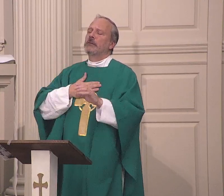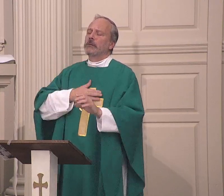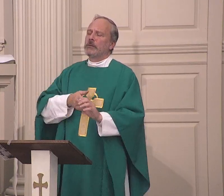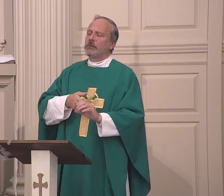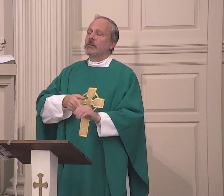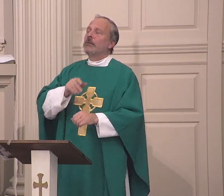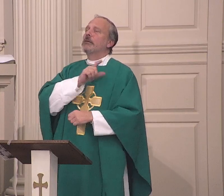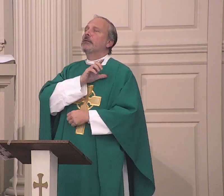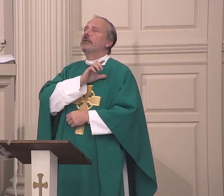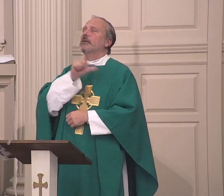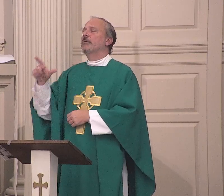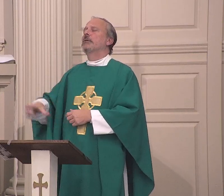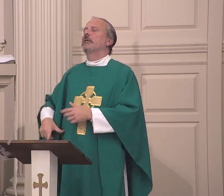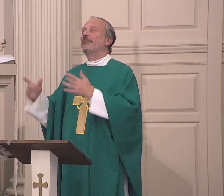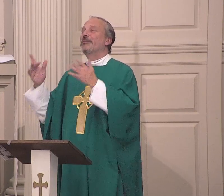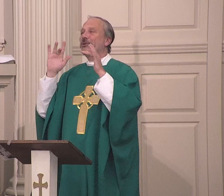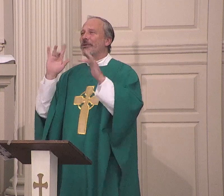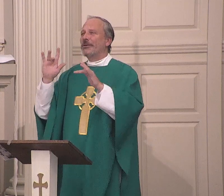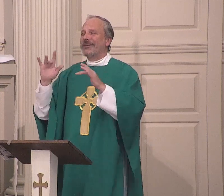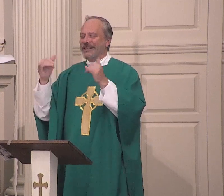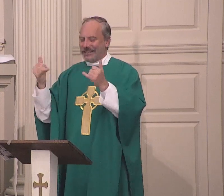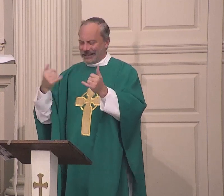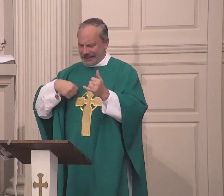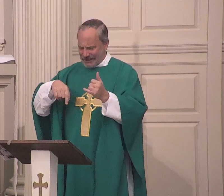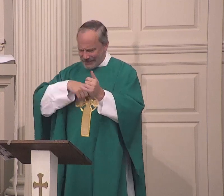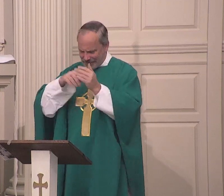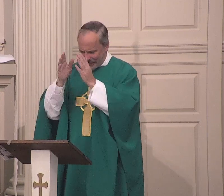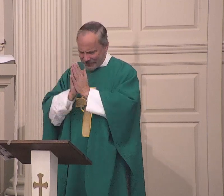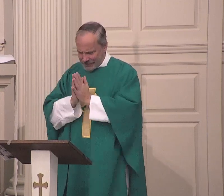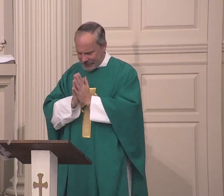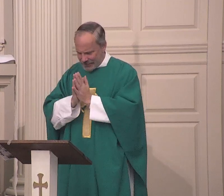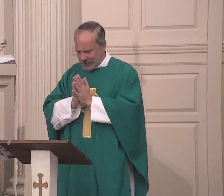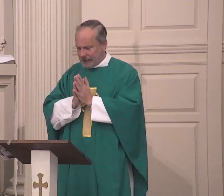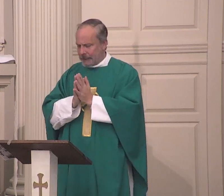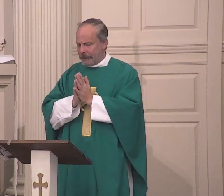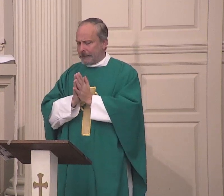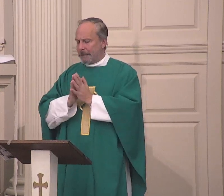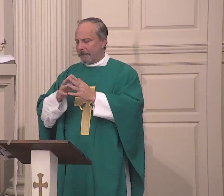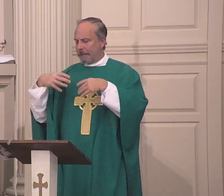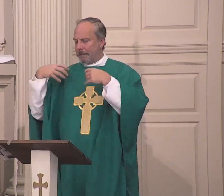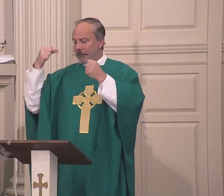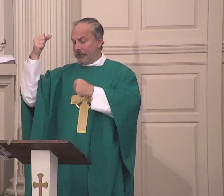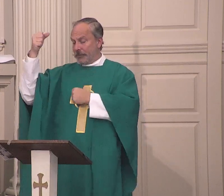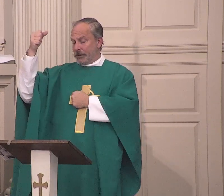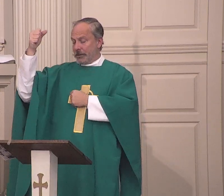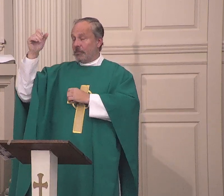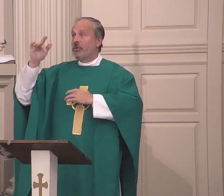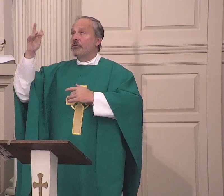Lord, have mercy. Lord, have mercy. Let us pray.